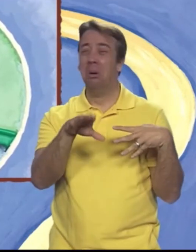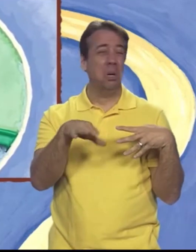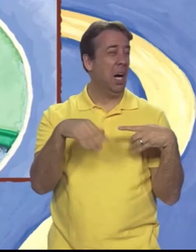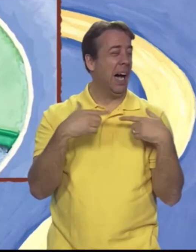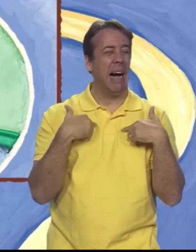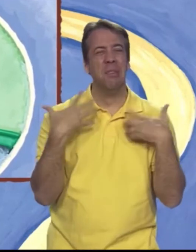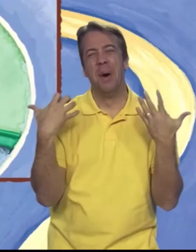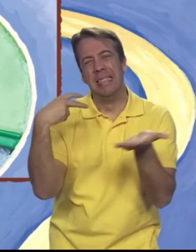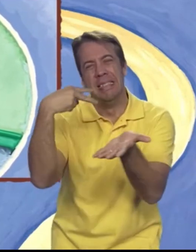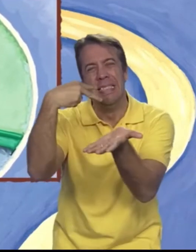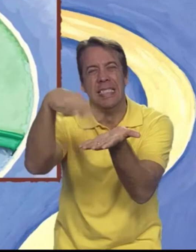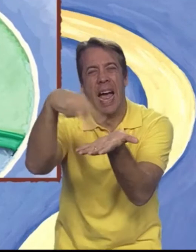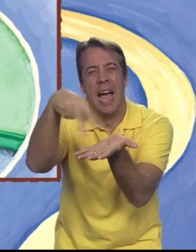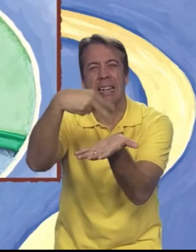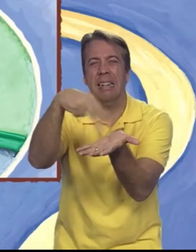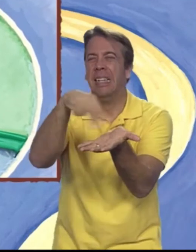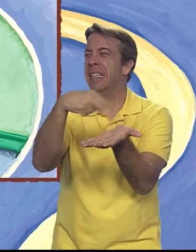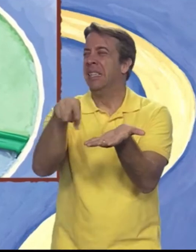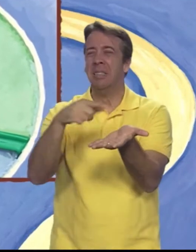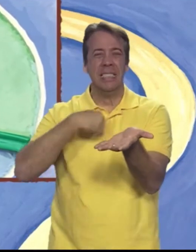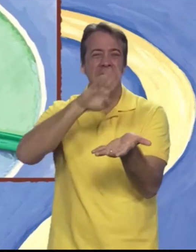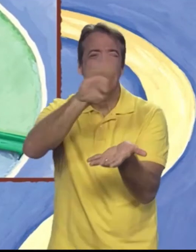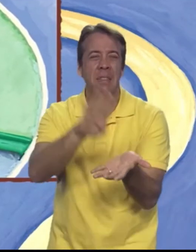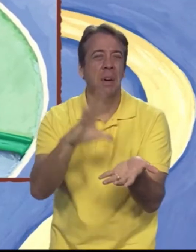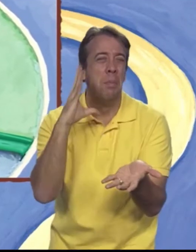just once, she sniffed.